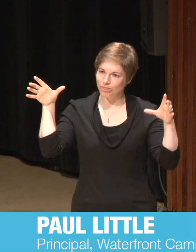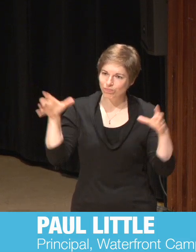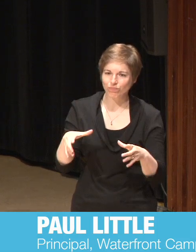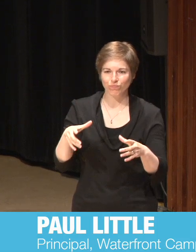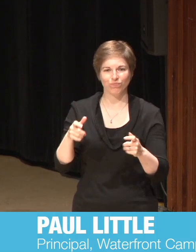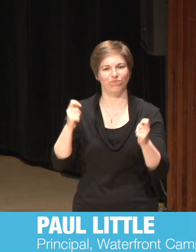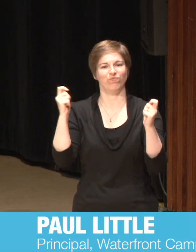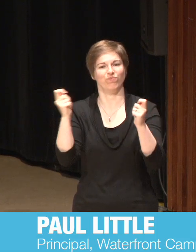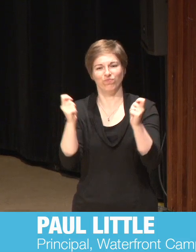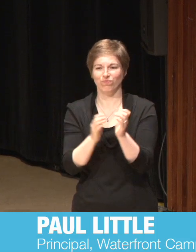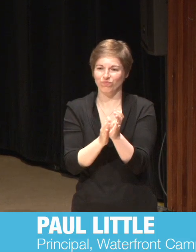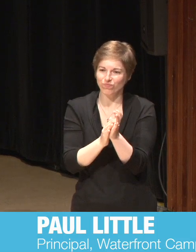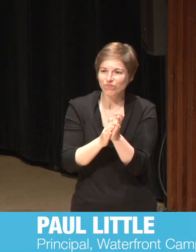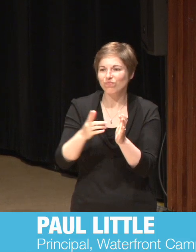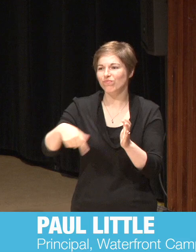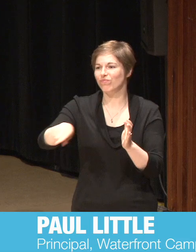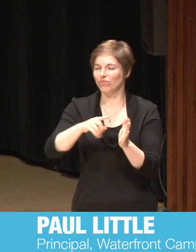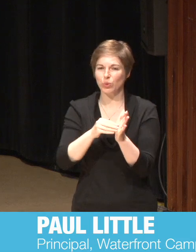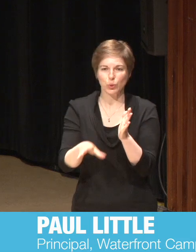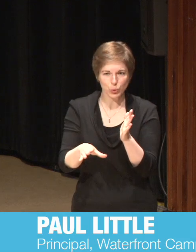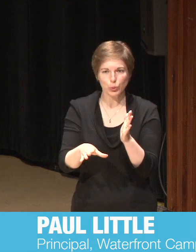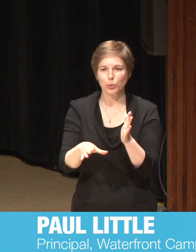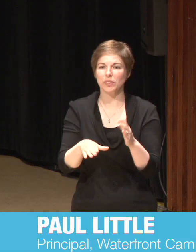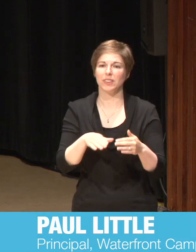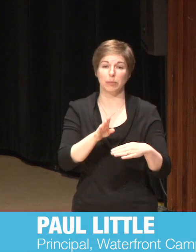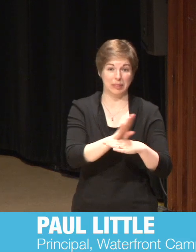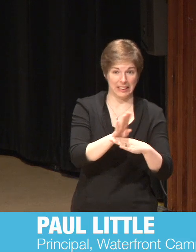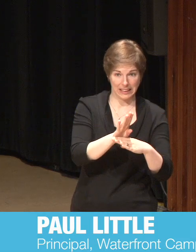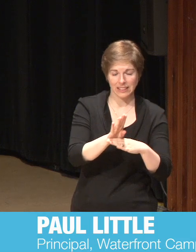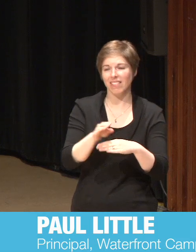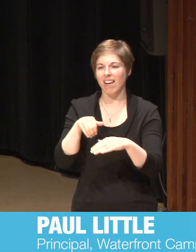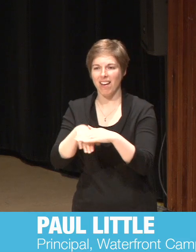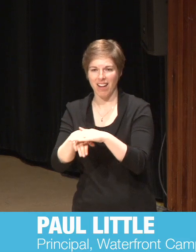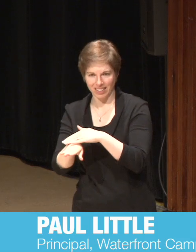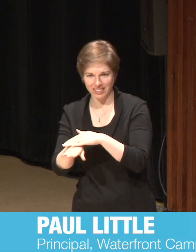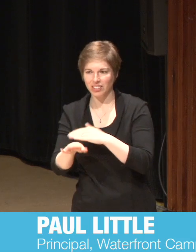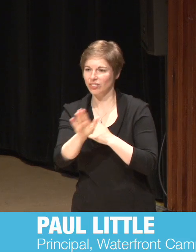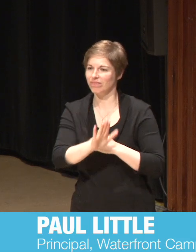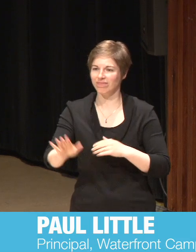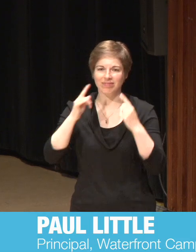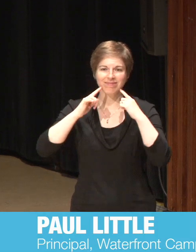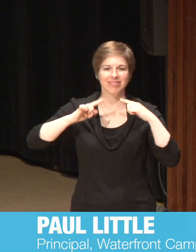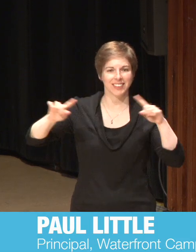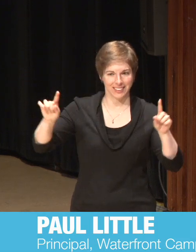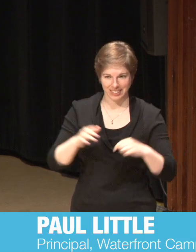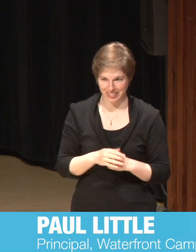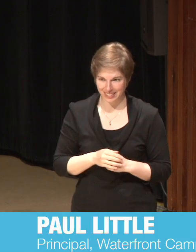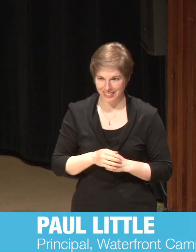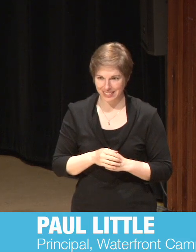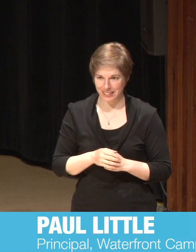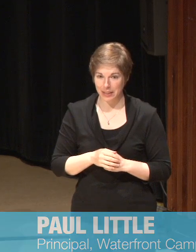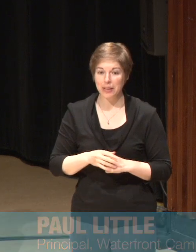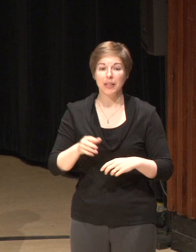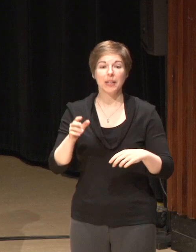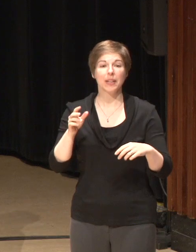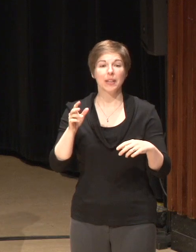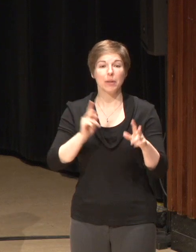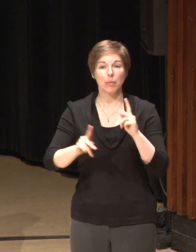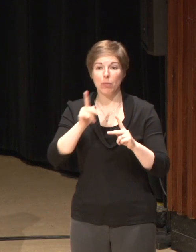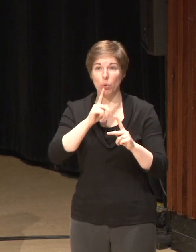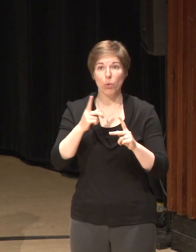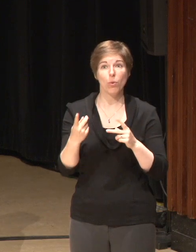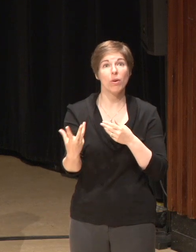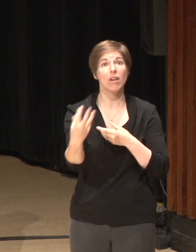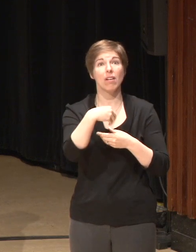our graduates in our School of Business and the School of Access programs. I want to extend a warm welcome to each of you who have come here to be part